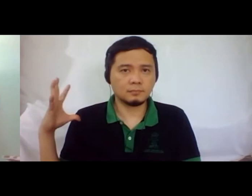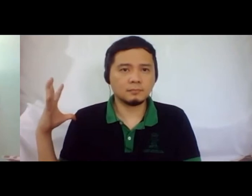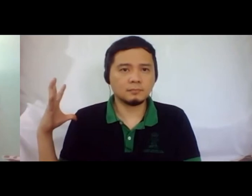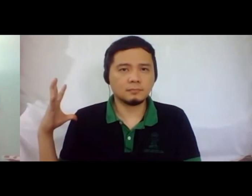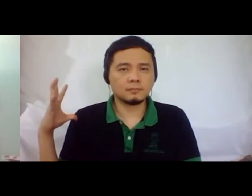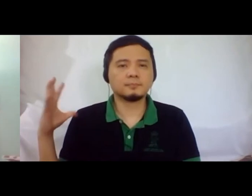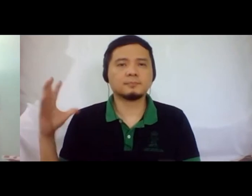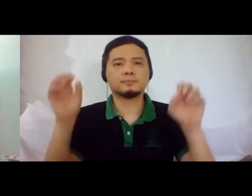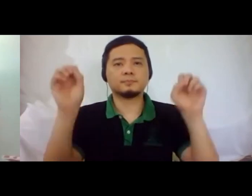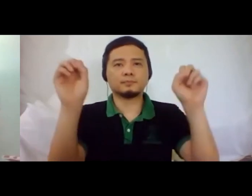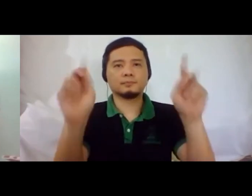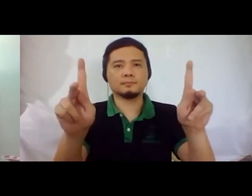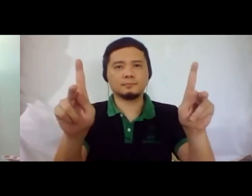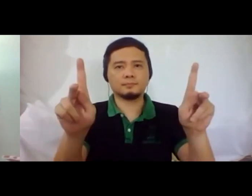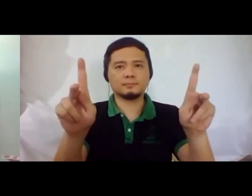Okay.